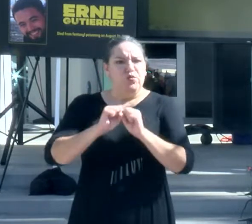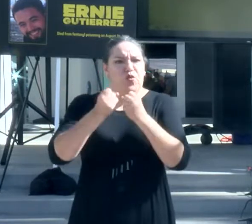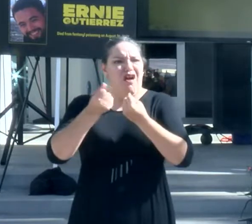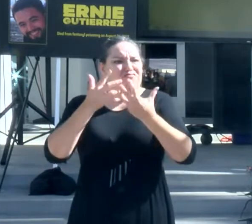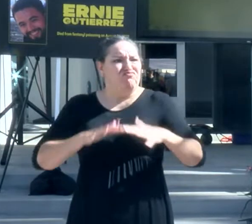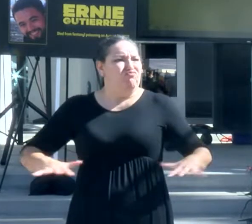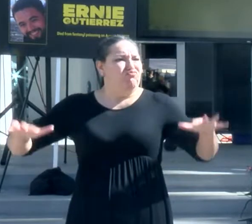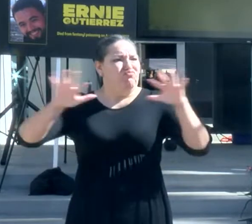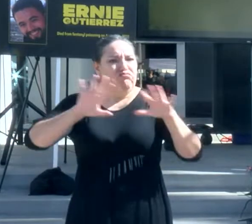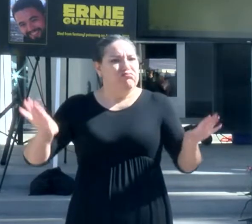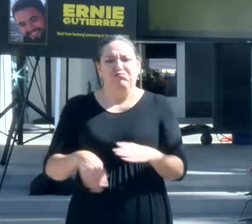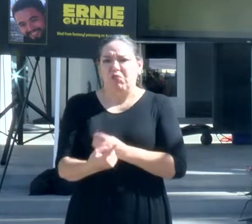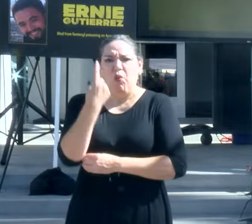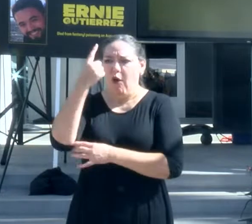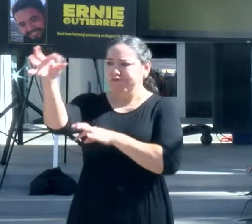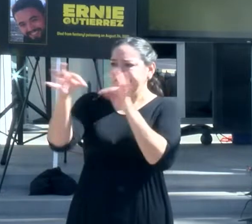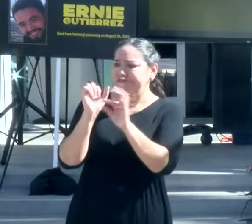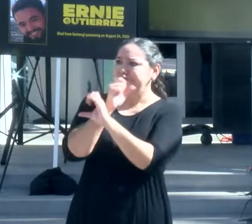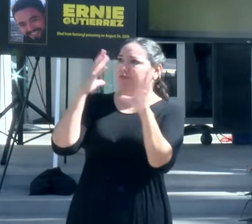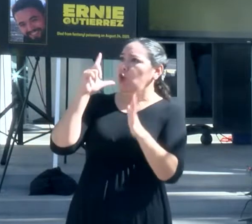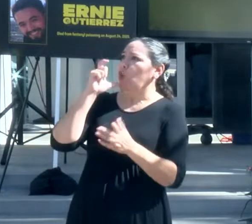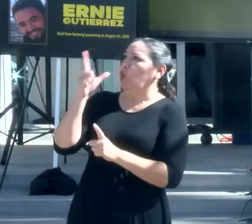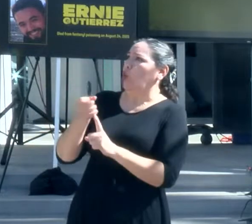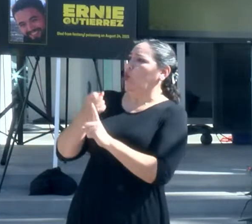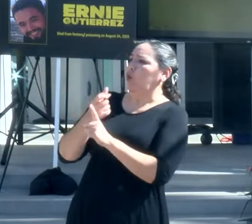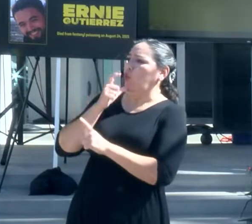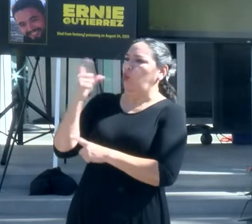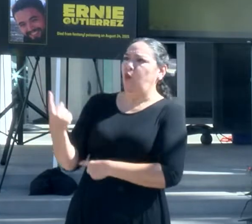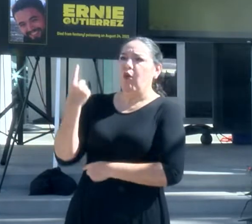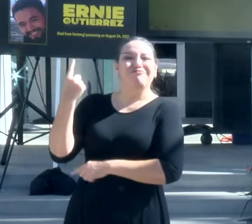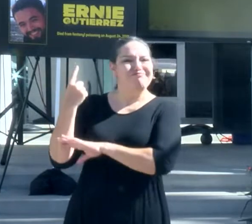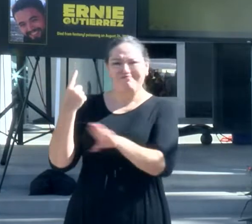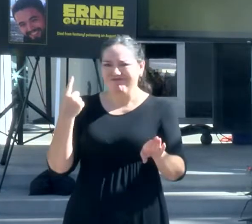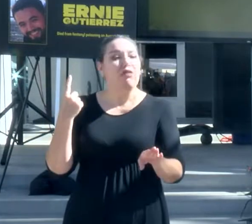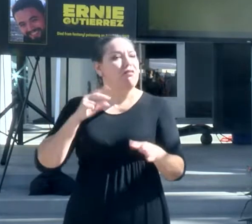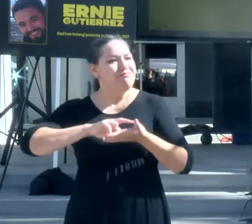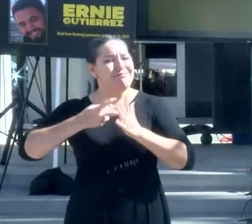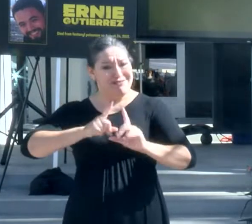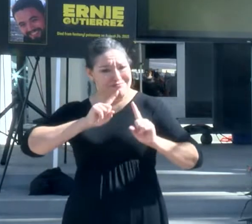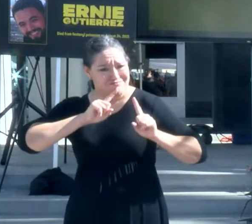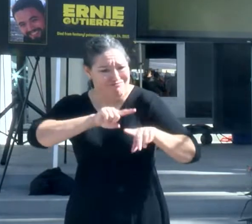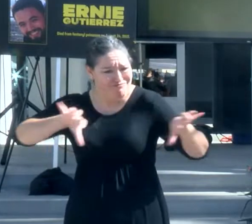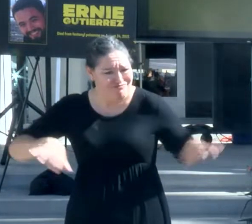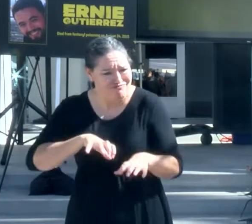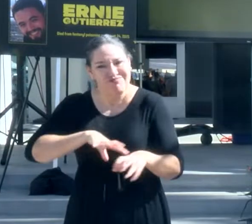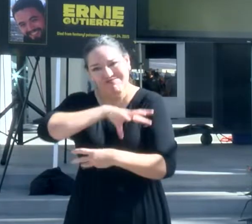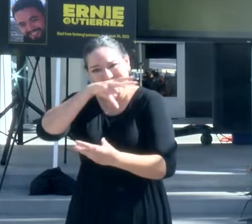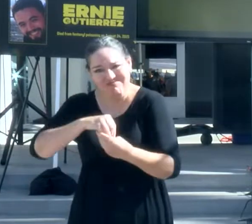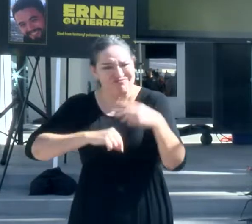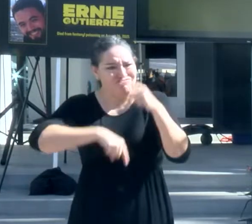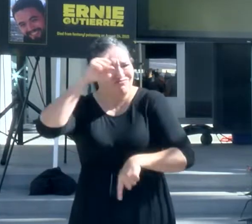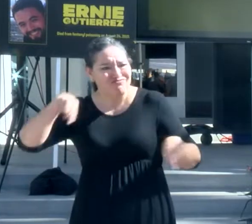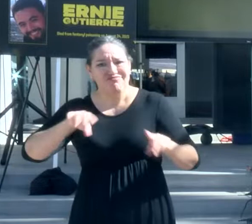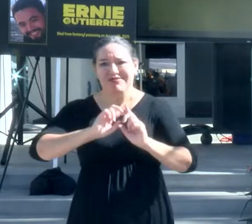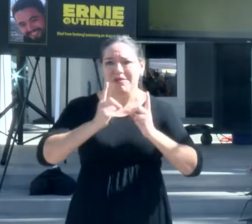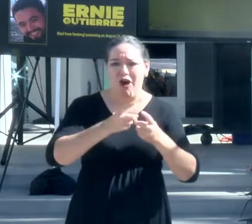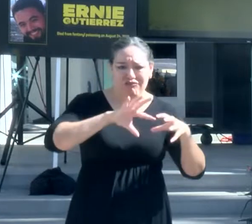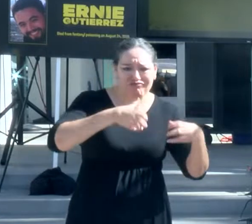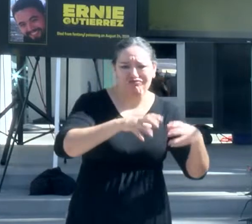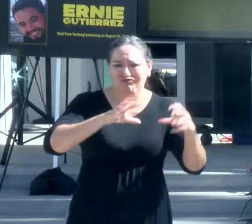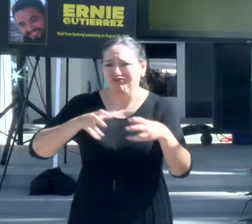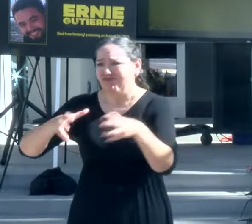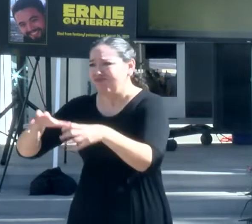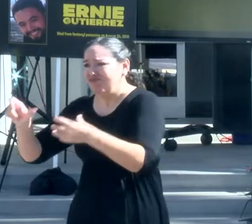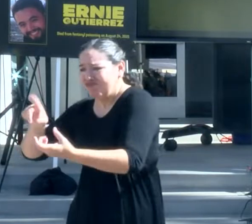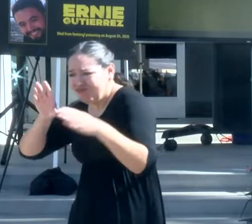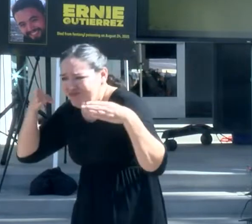one definition of who. And so our response must be varied across the multiple departments, focus on different aspects